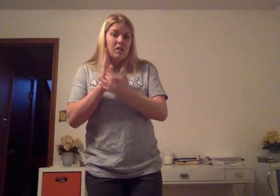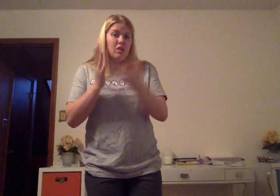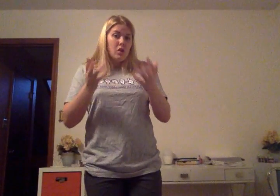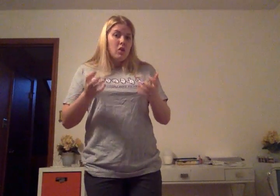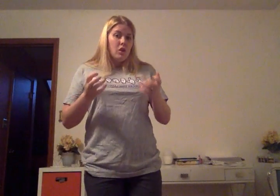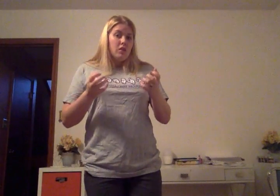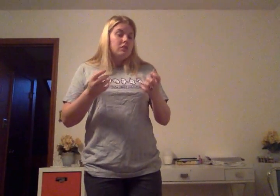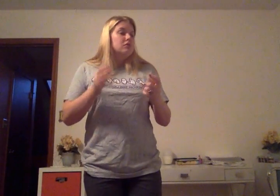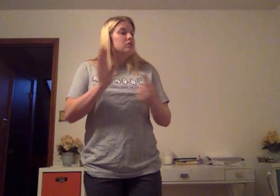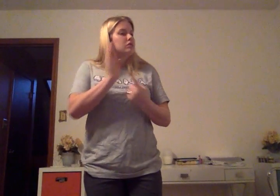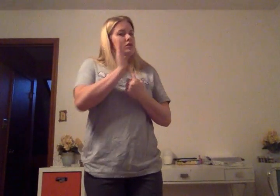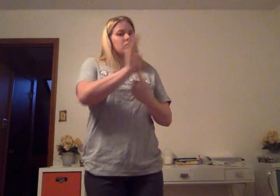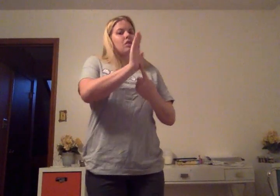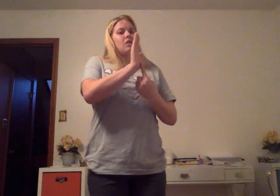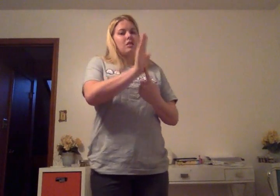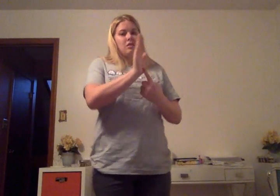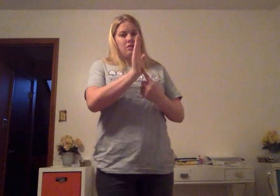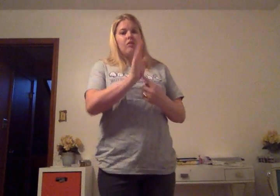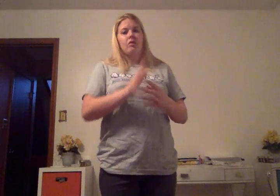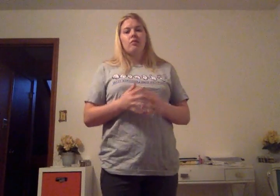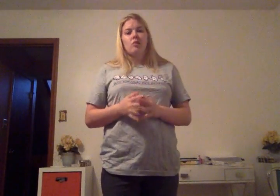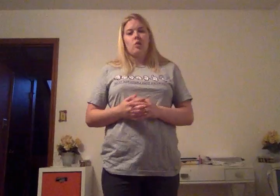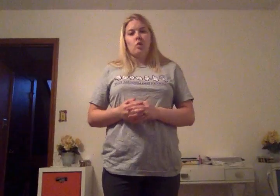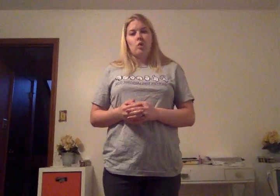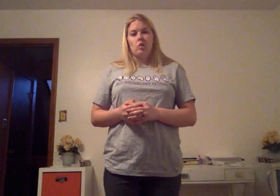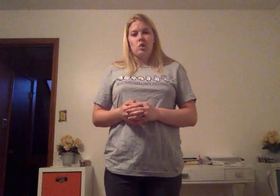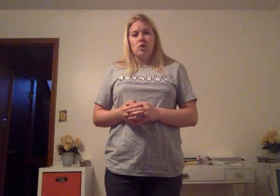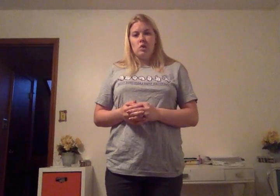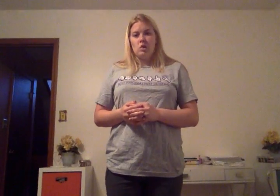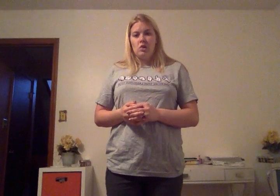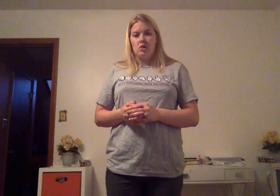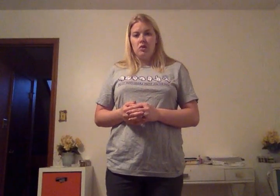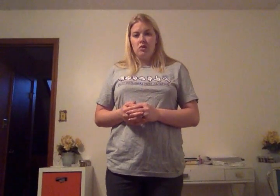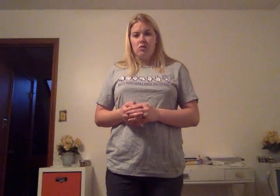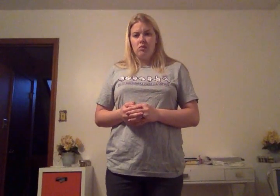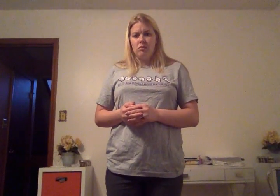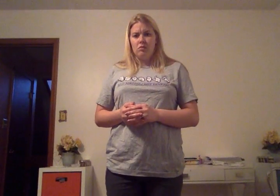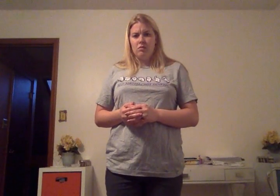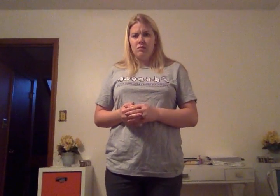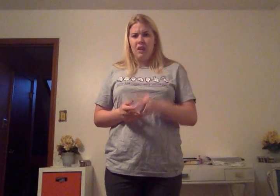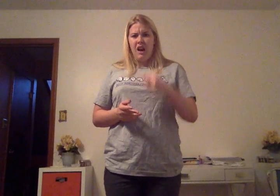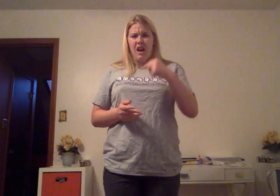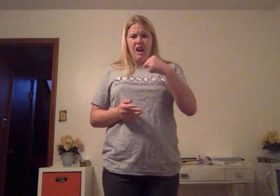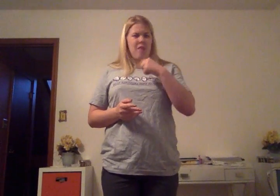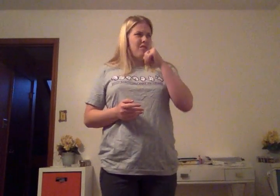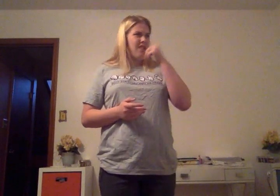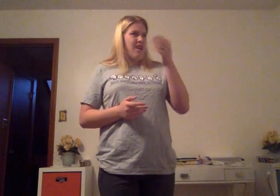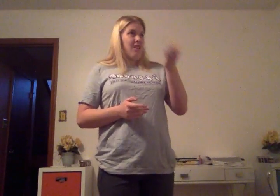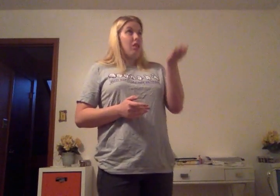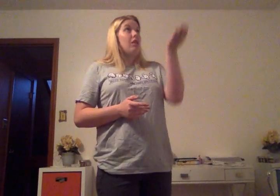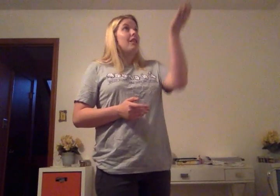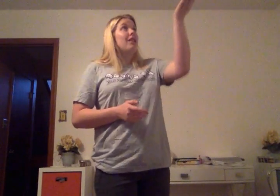exude and show people that I'm not unattainable. You're not looking at someone that's, you've got